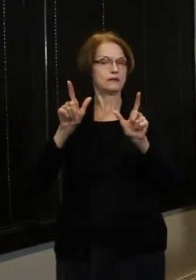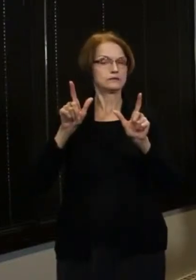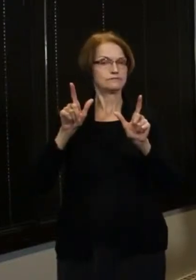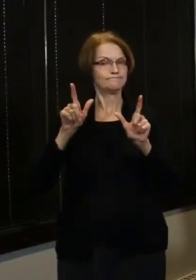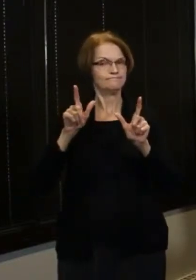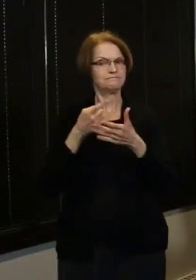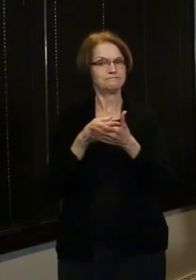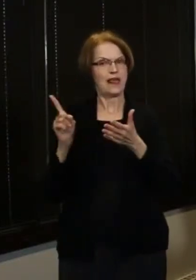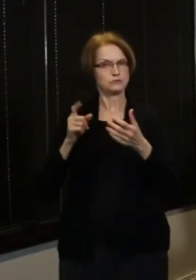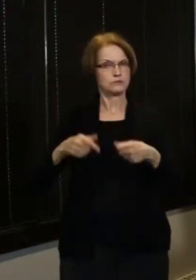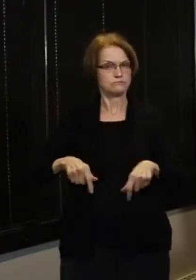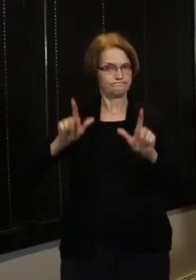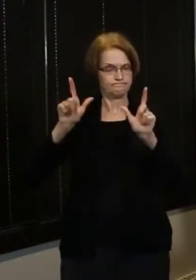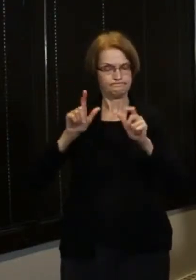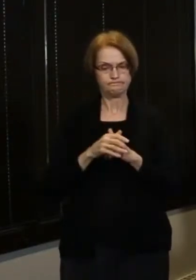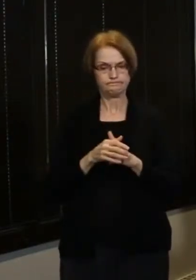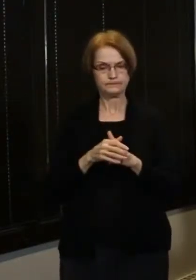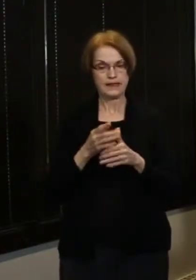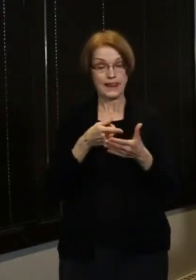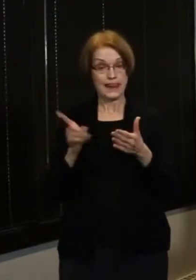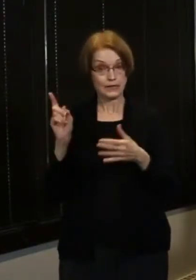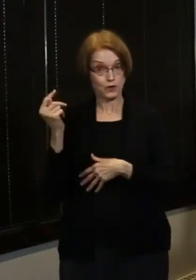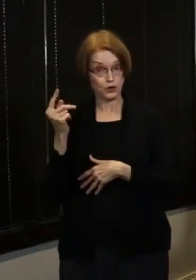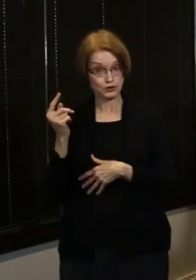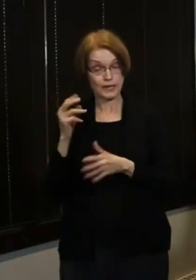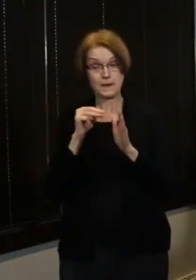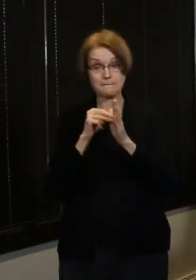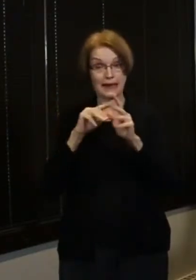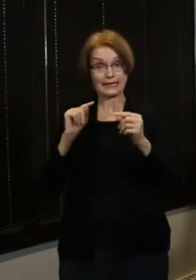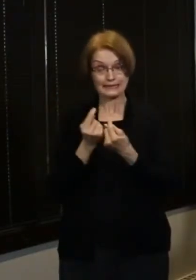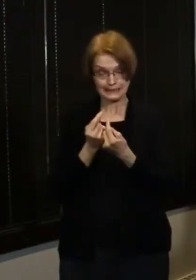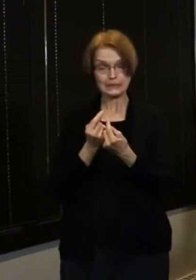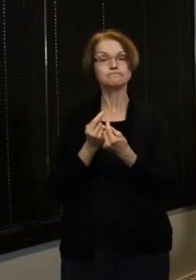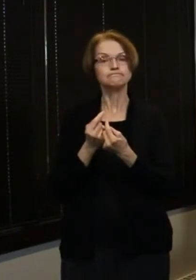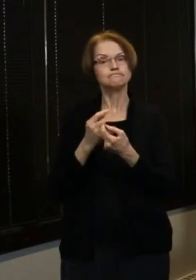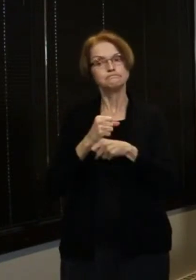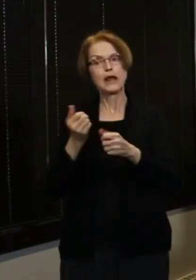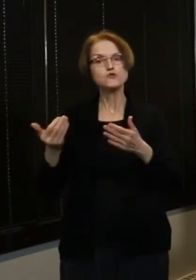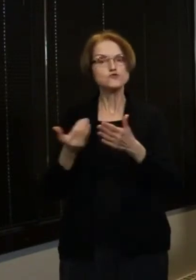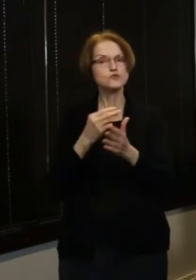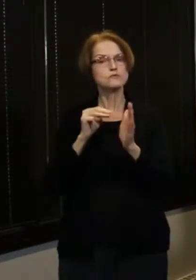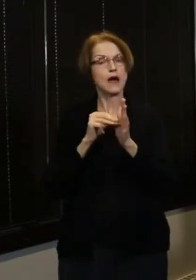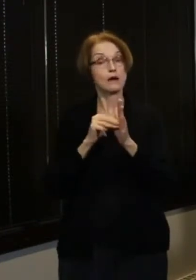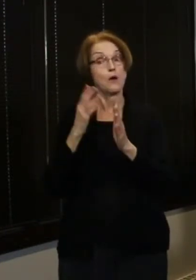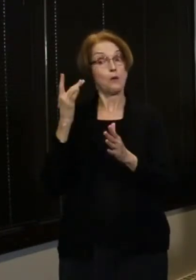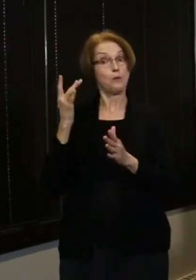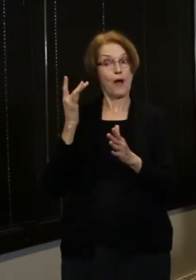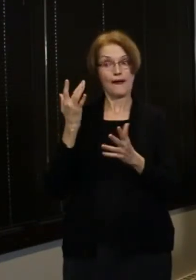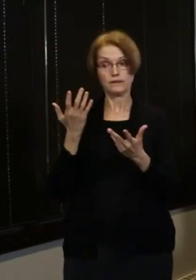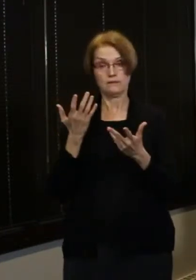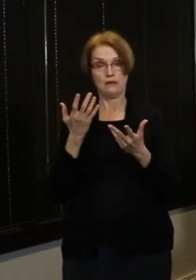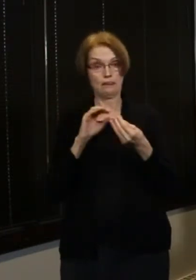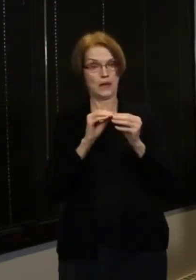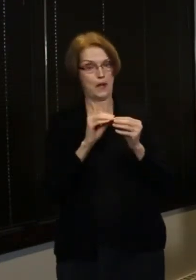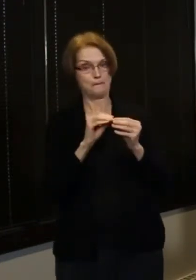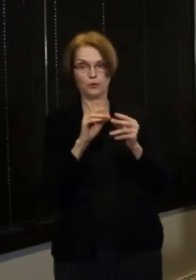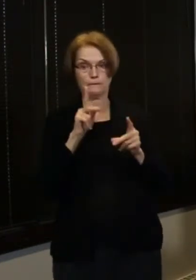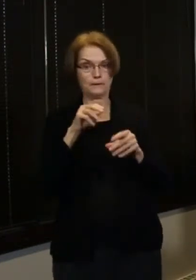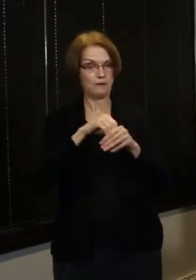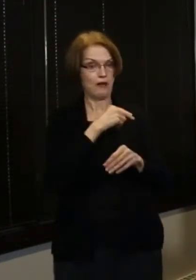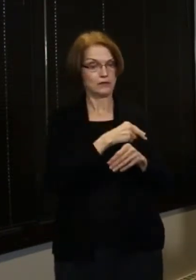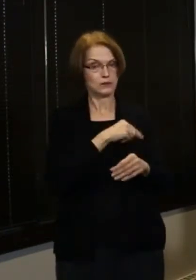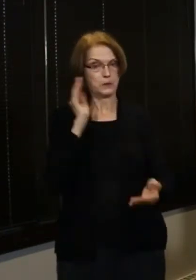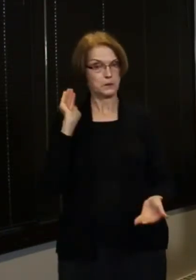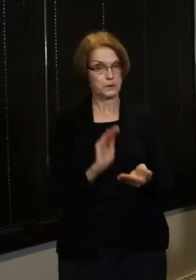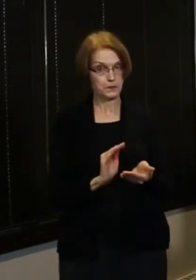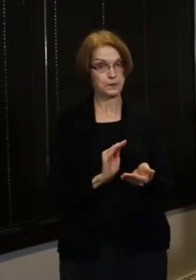week. On last Thursday, the modeling team did update the model because of the decreasing census in our hospitals. And